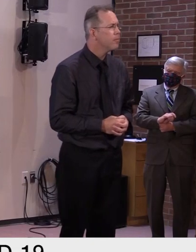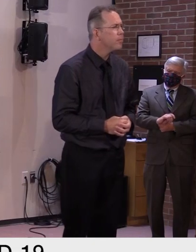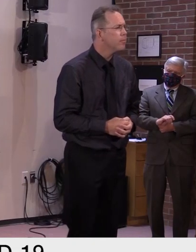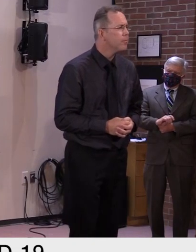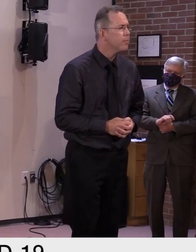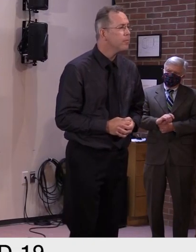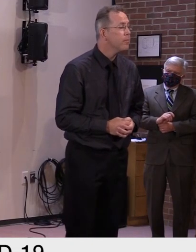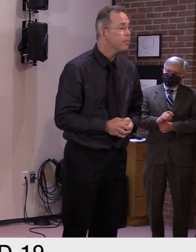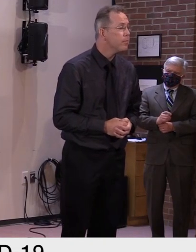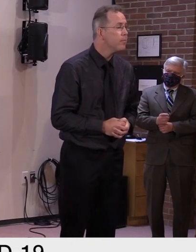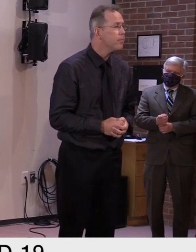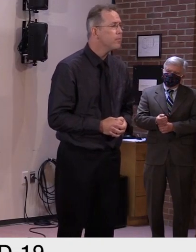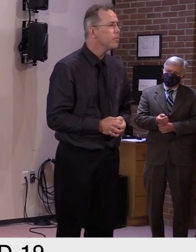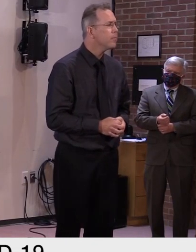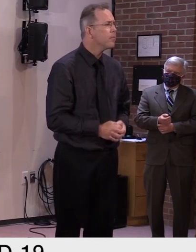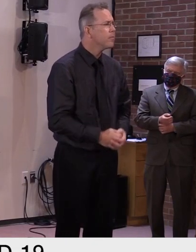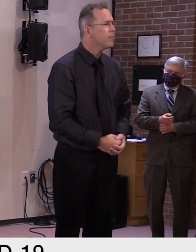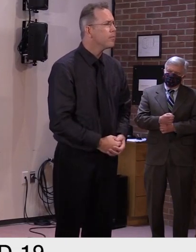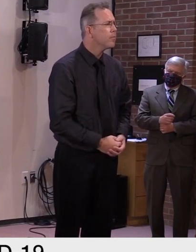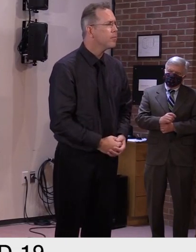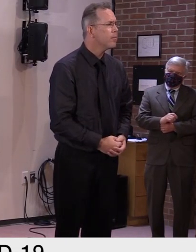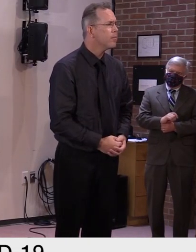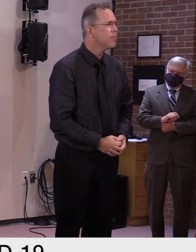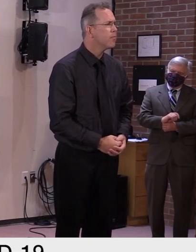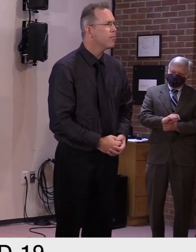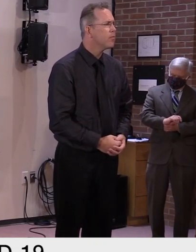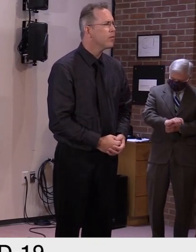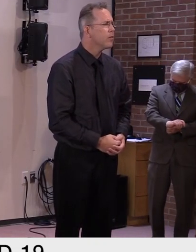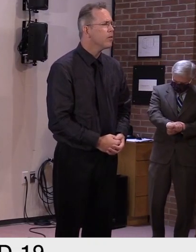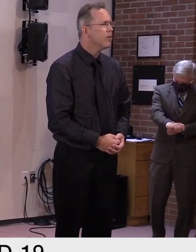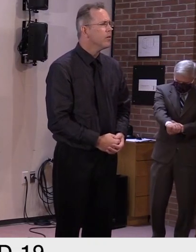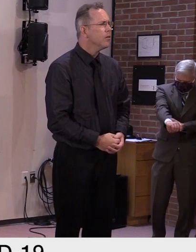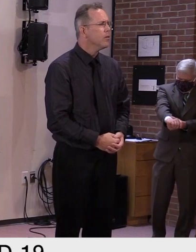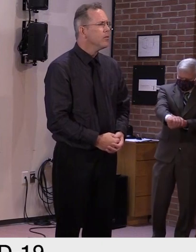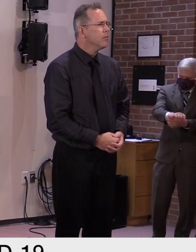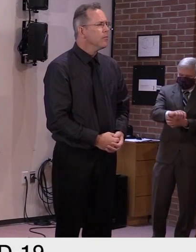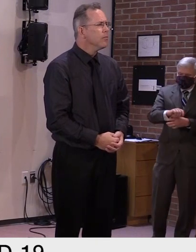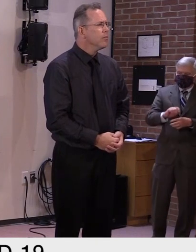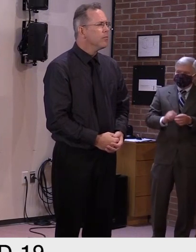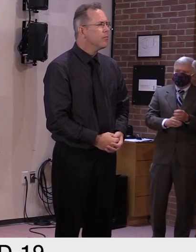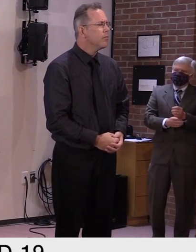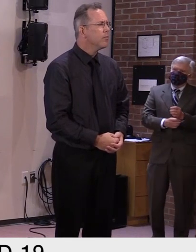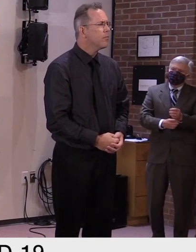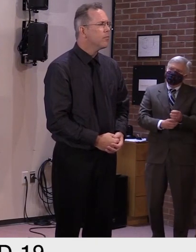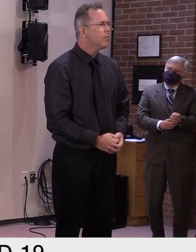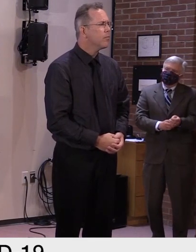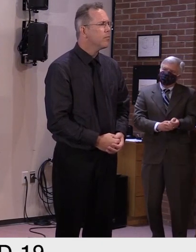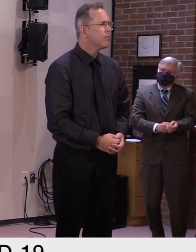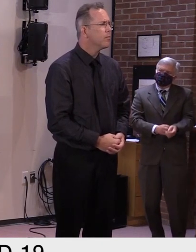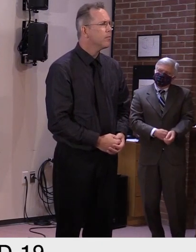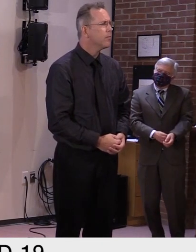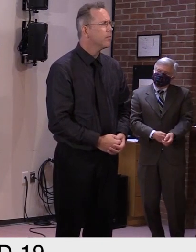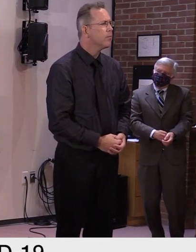good compared to the U.S. average, but obviously a lot of people dropped out of the workforce as well.